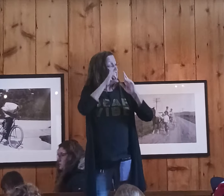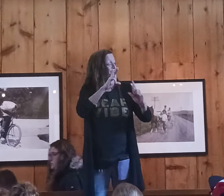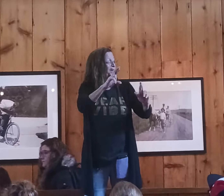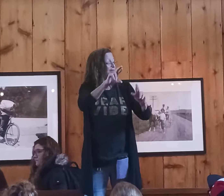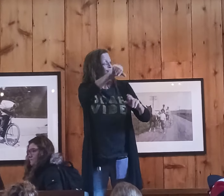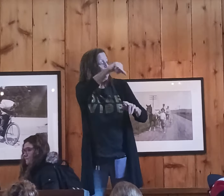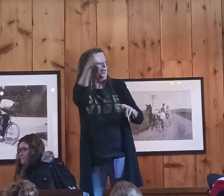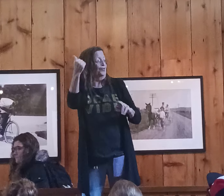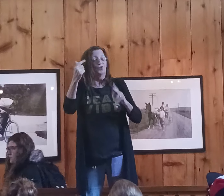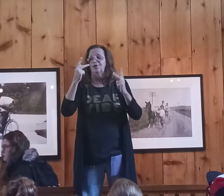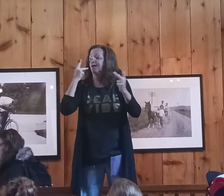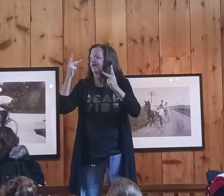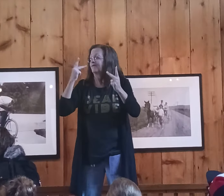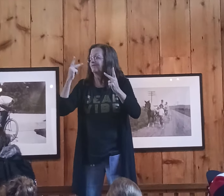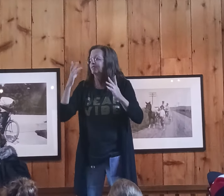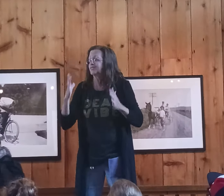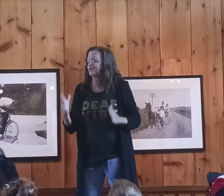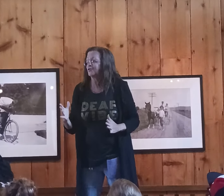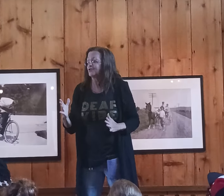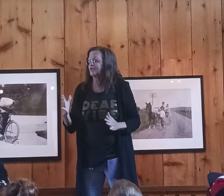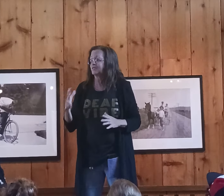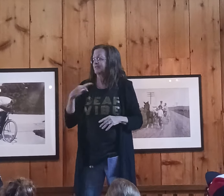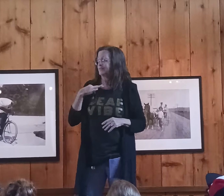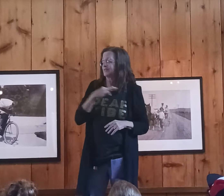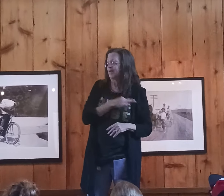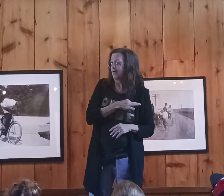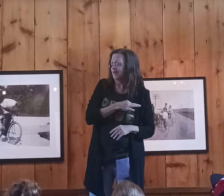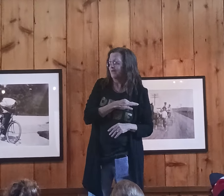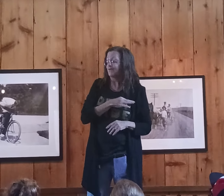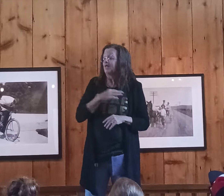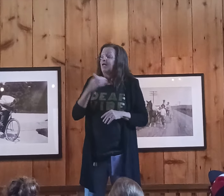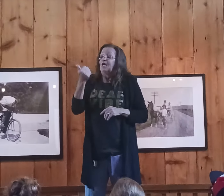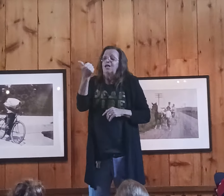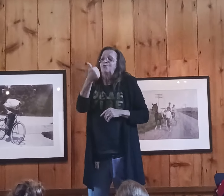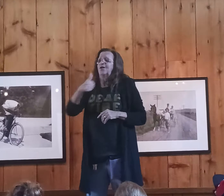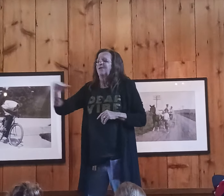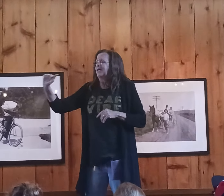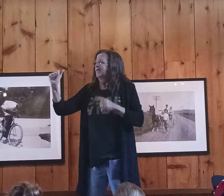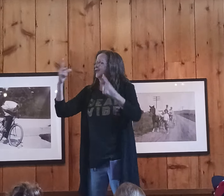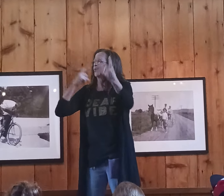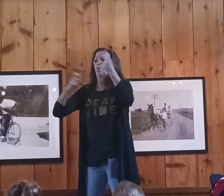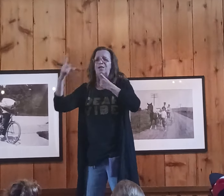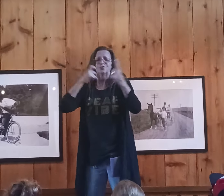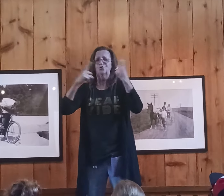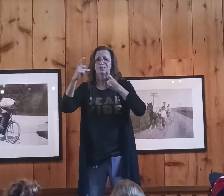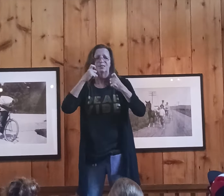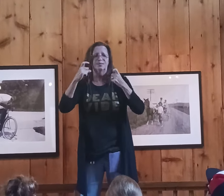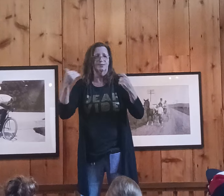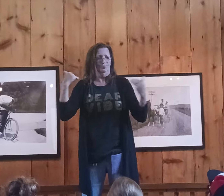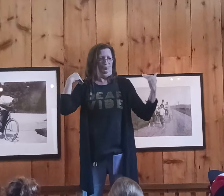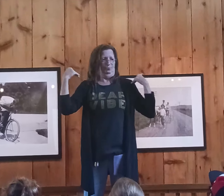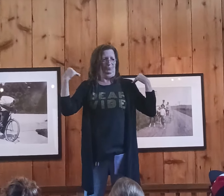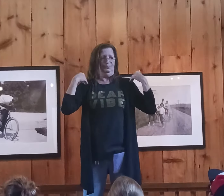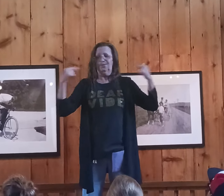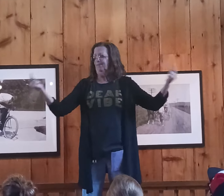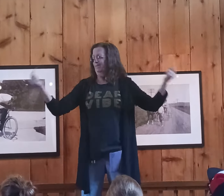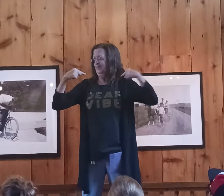here at the Anderson Center. The leaders, the staff, and if you have any questions,